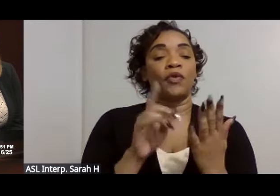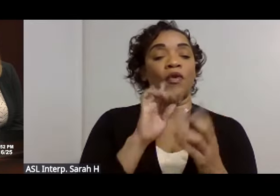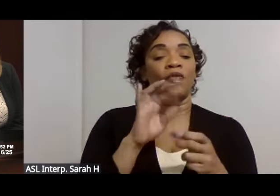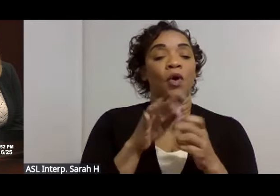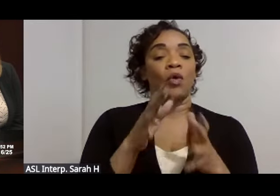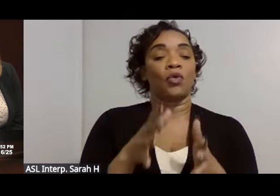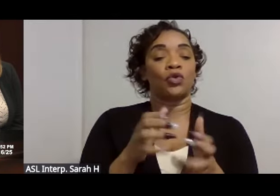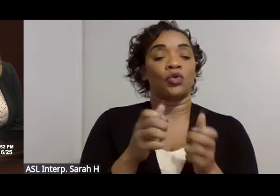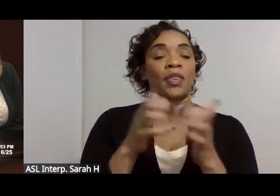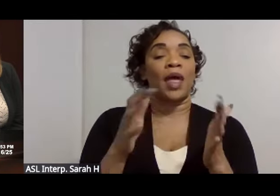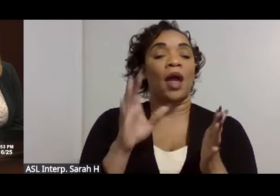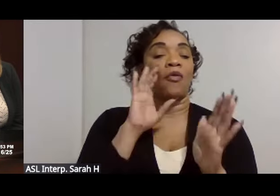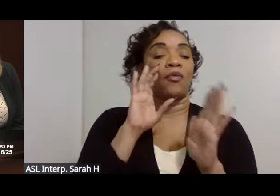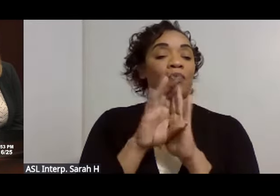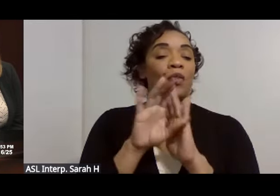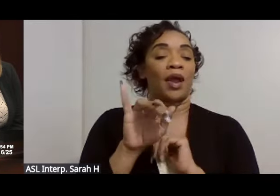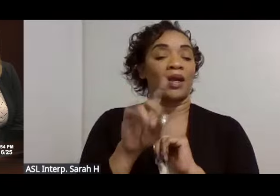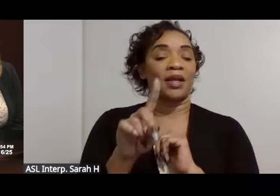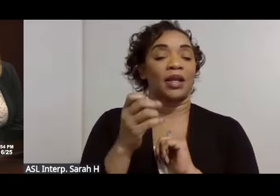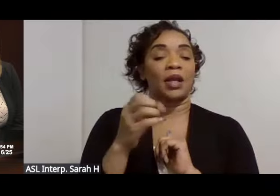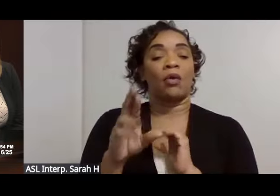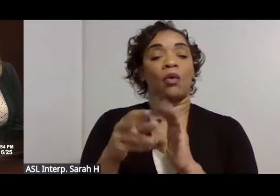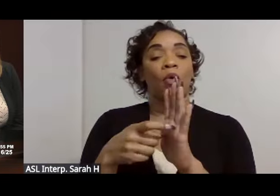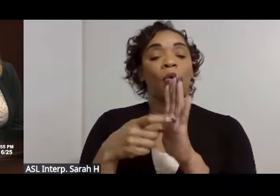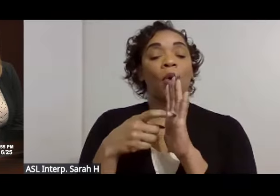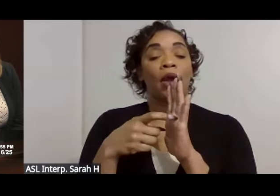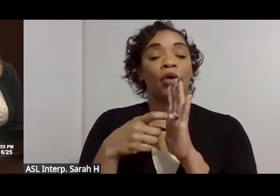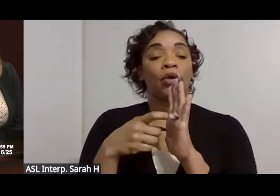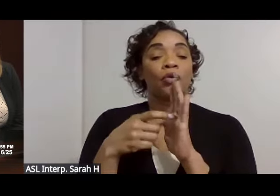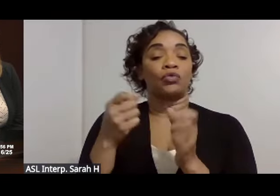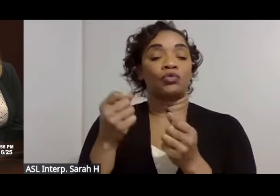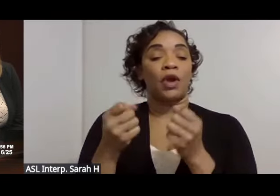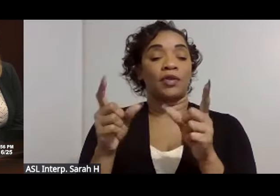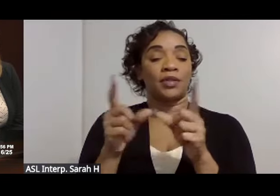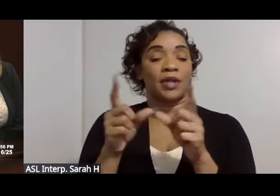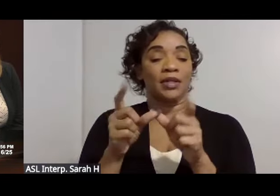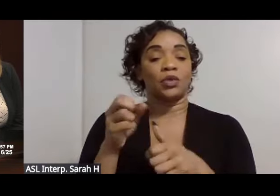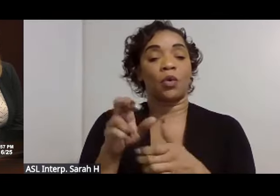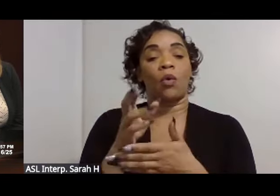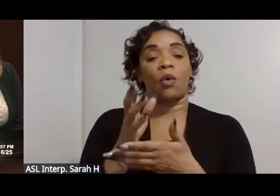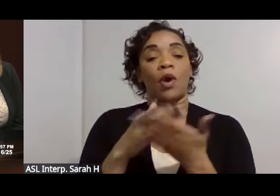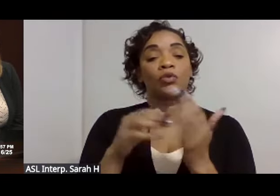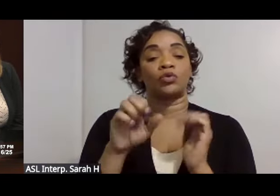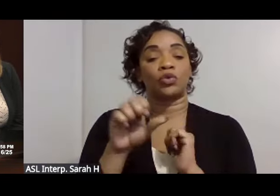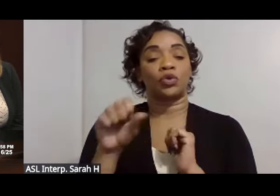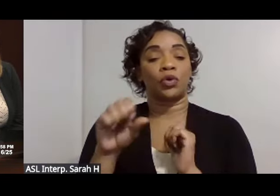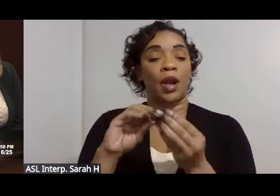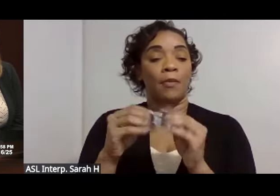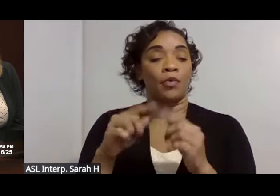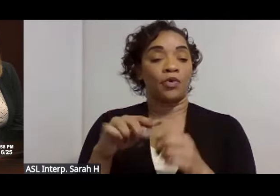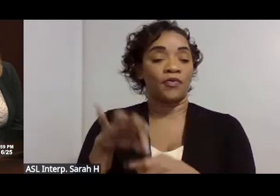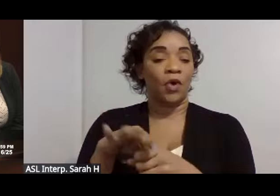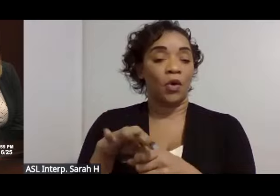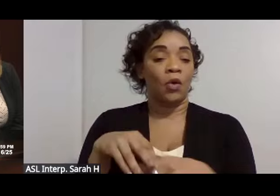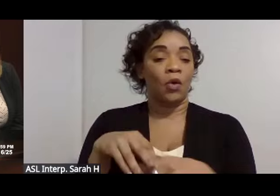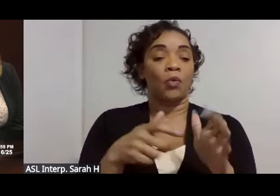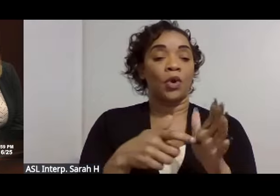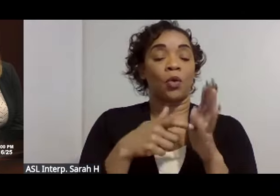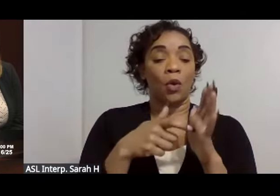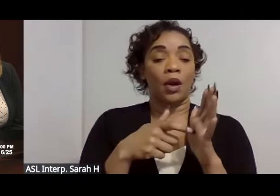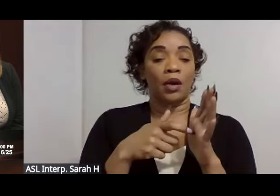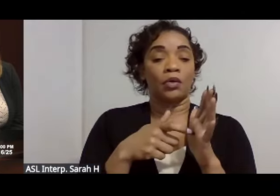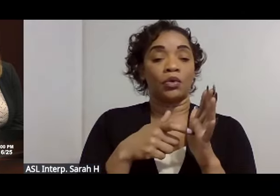social security number to vote absentee. Require state-funded hardship program for obtaining required documents. Subject violations